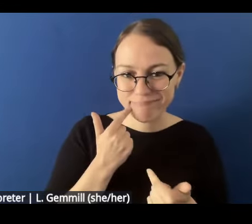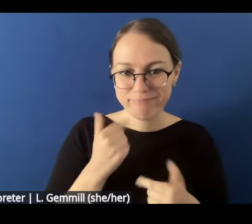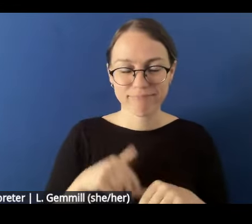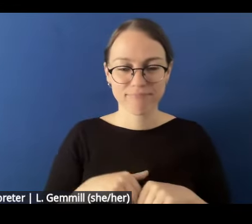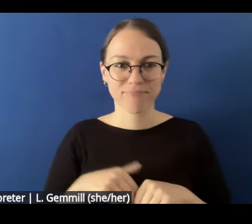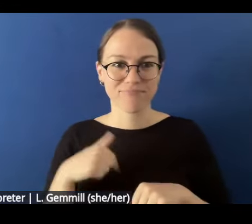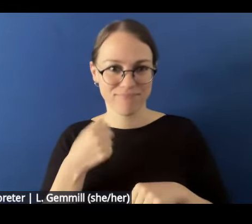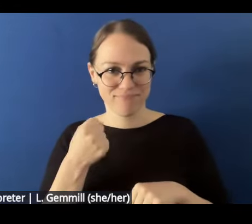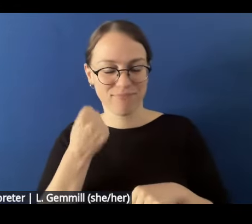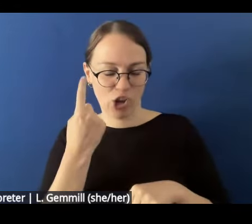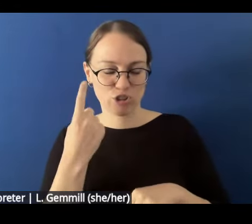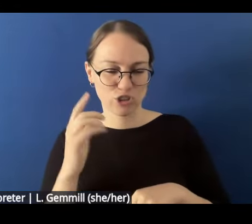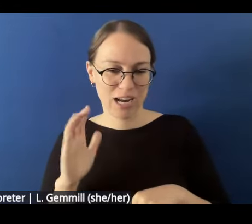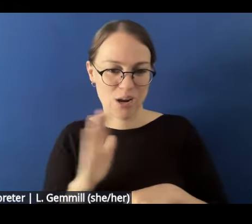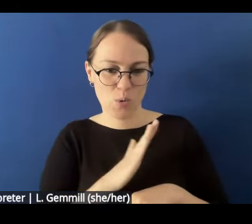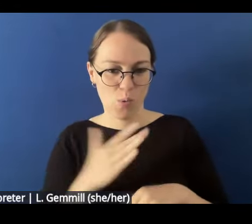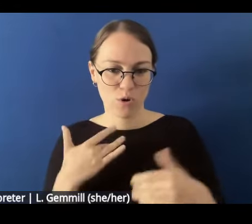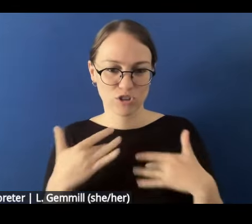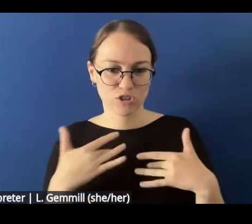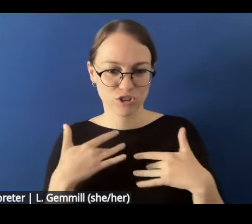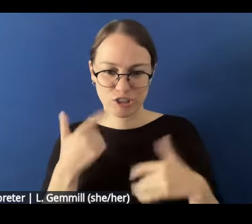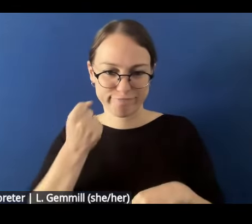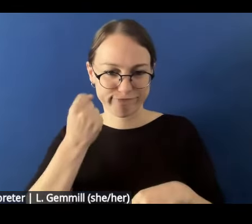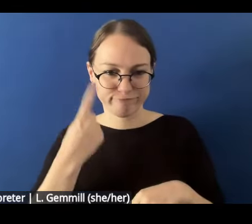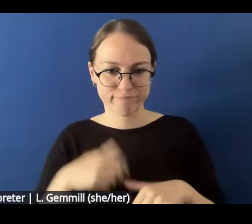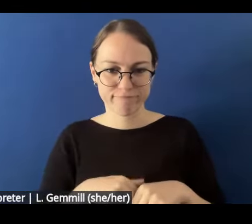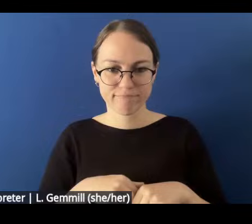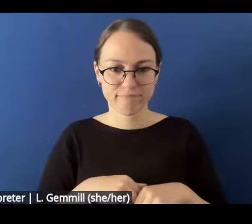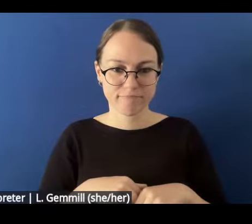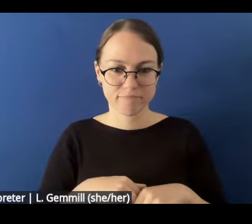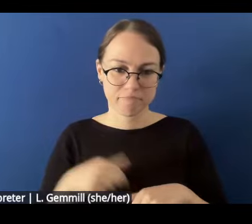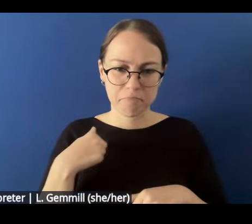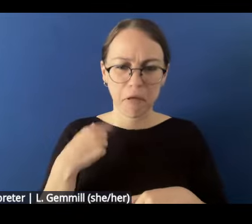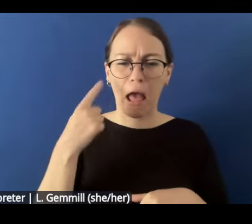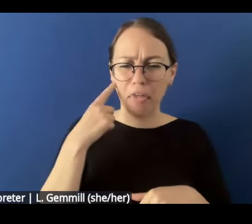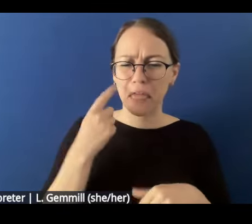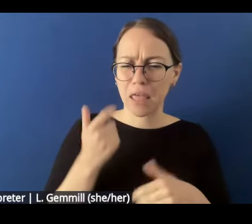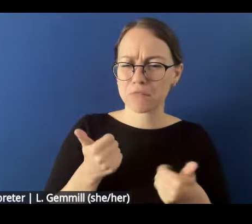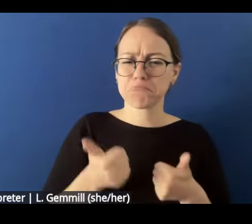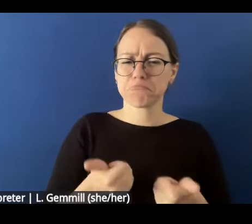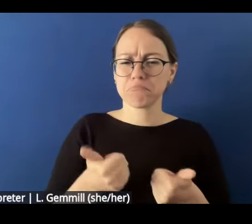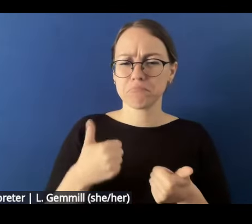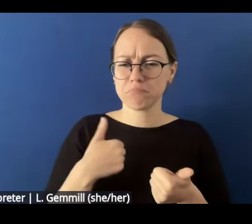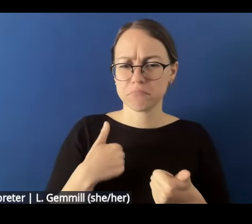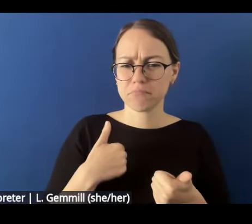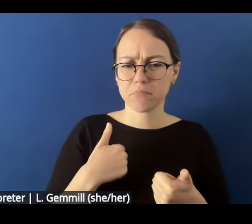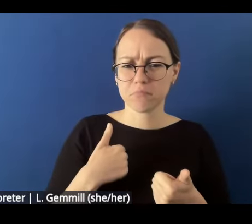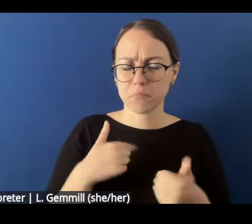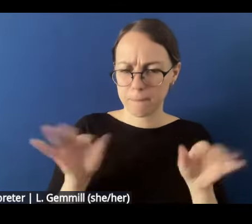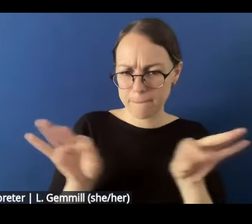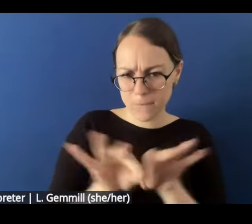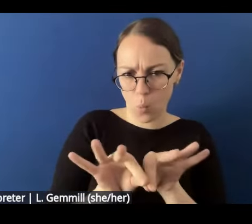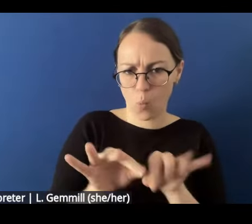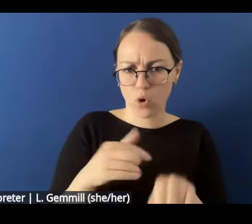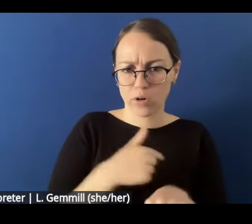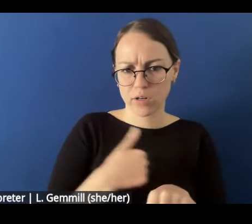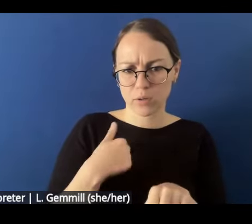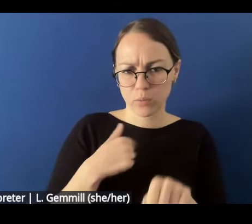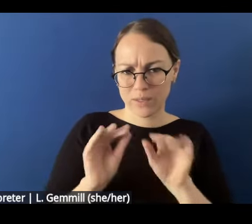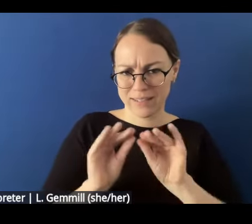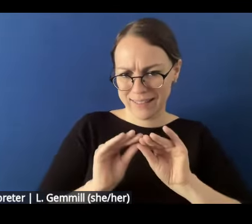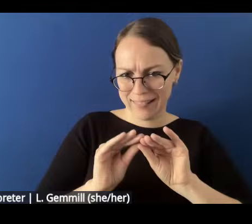understand your concerns as well. I think it's reasonable, and I think that it's, as long as that is made clear ahead